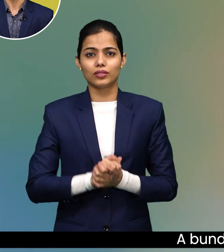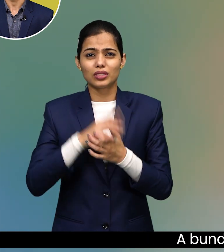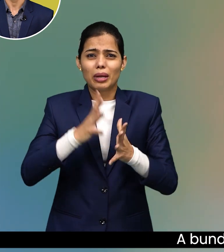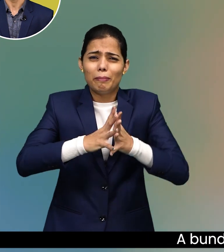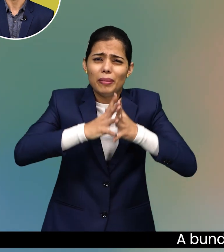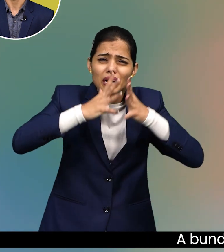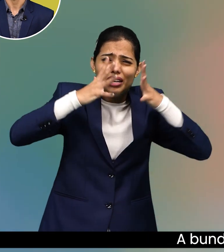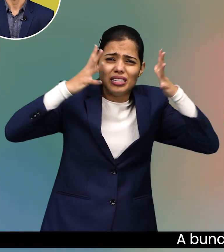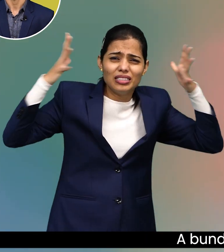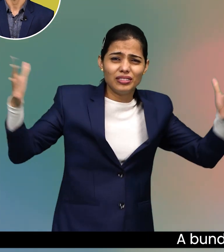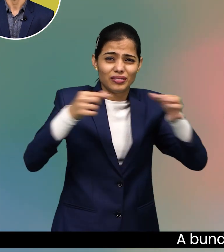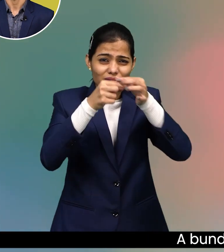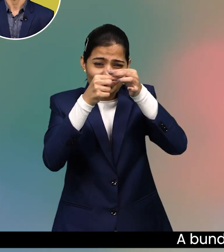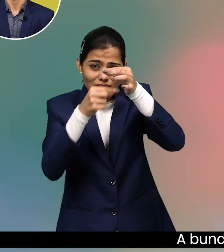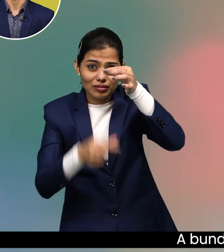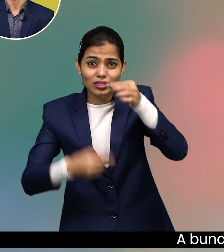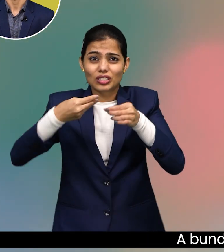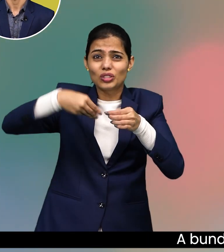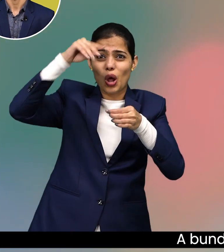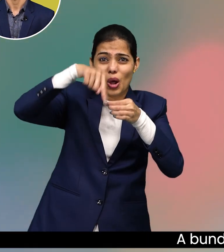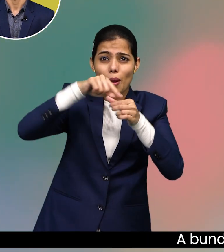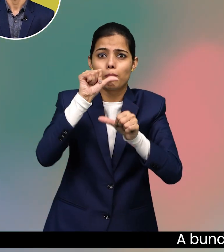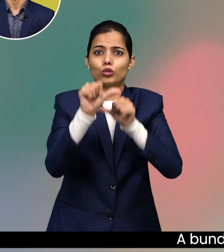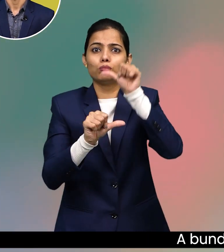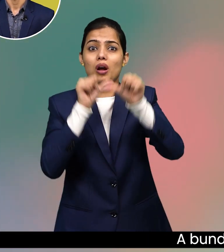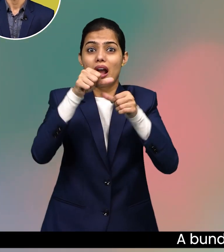A bundle of fibers